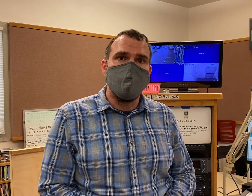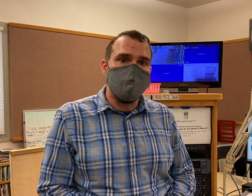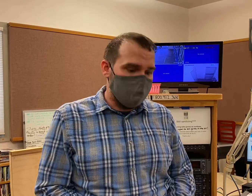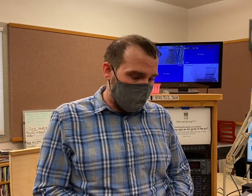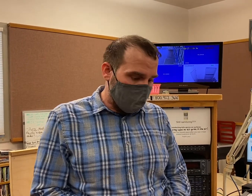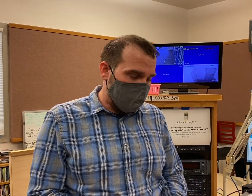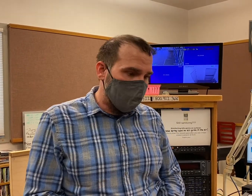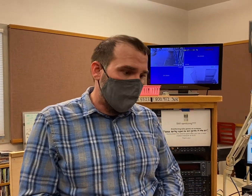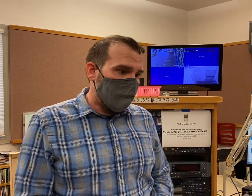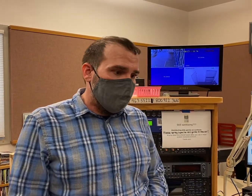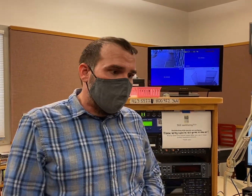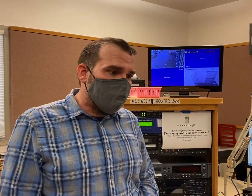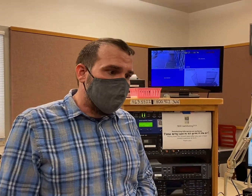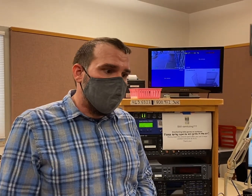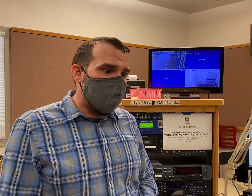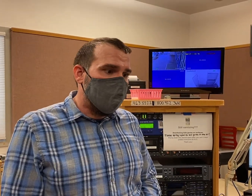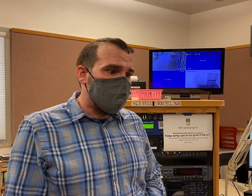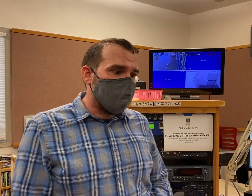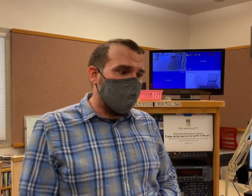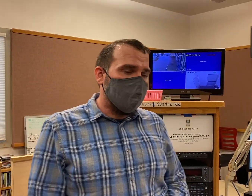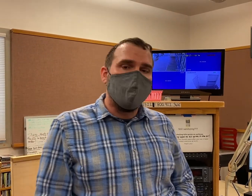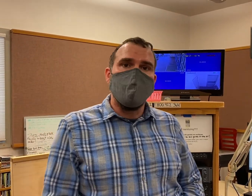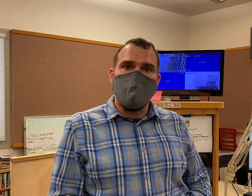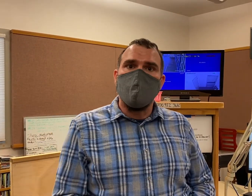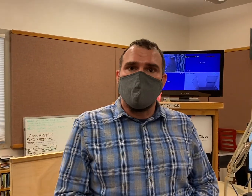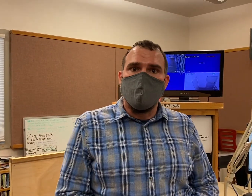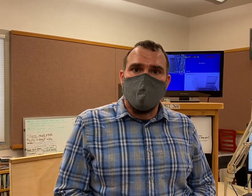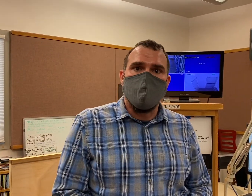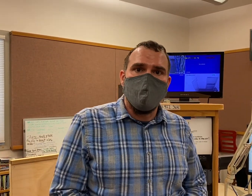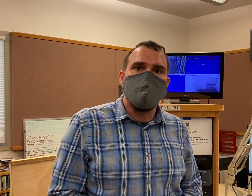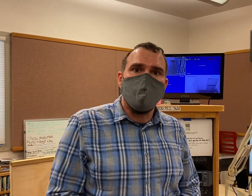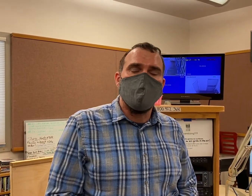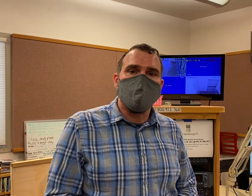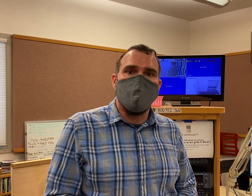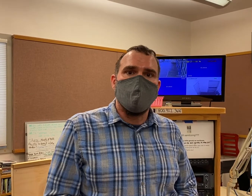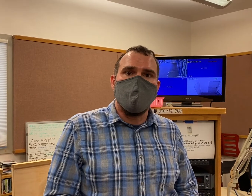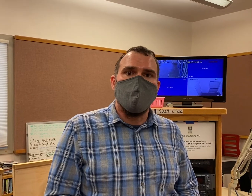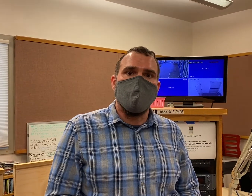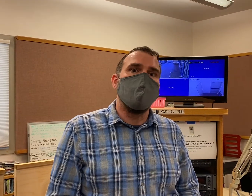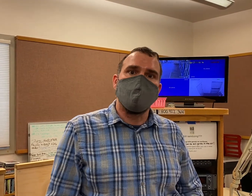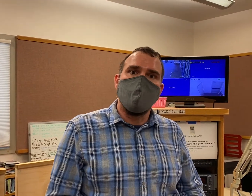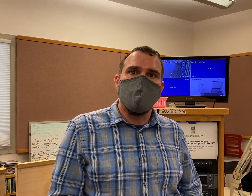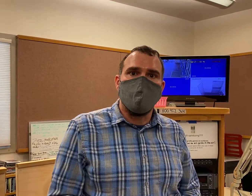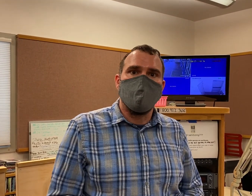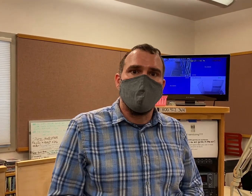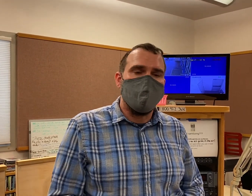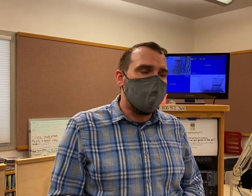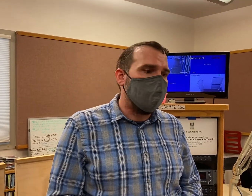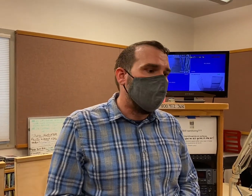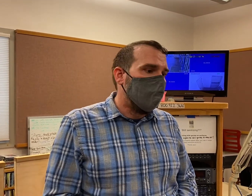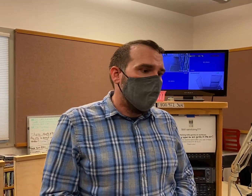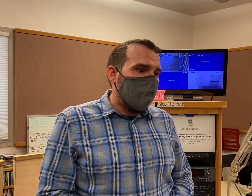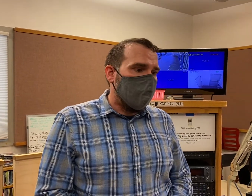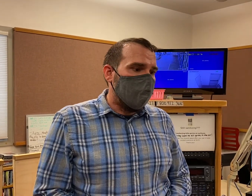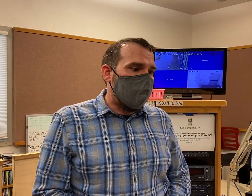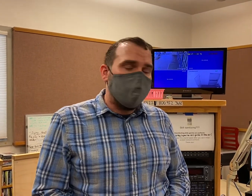news is. And therefore, radio is kind of always of the moment. It's always kind of about what's relevant right